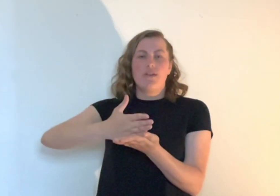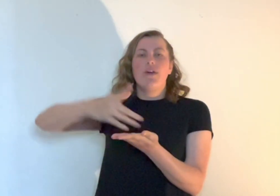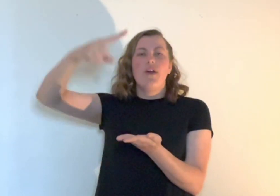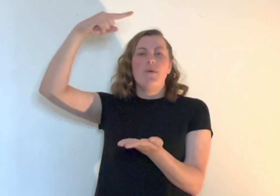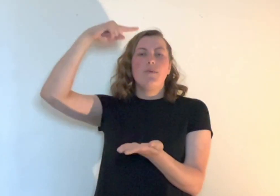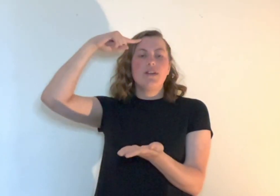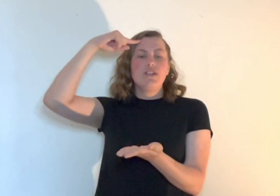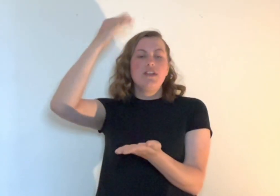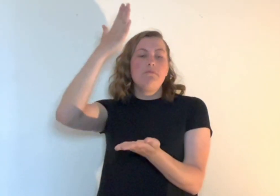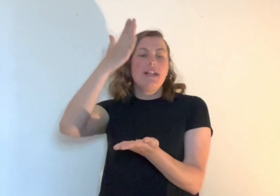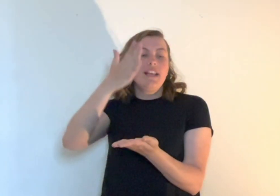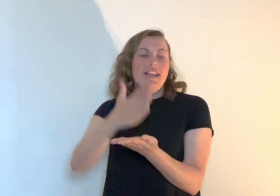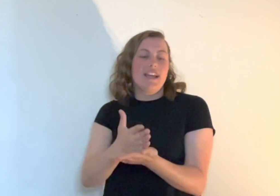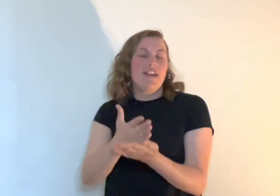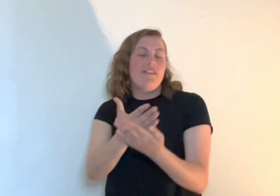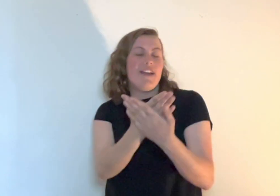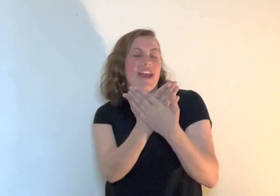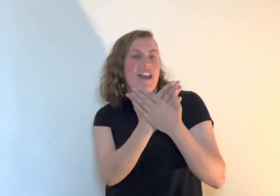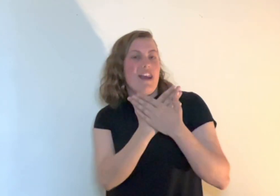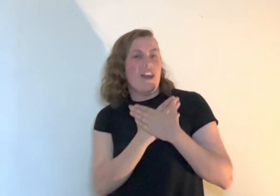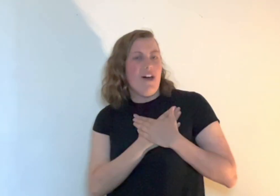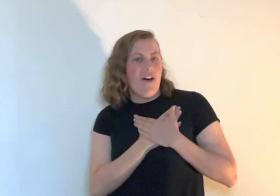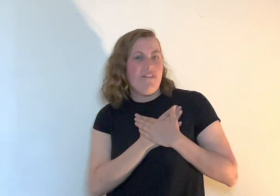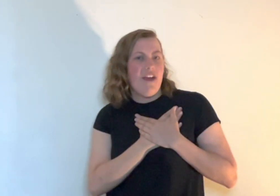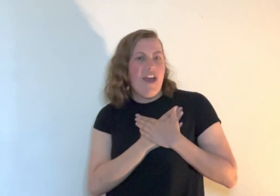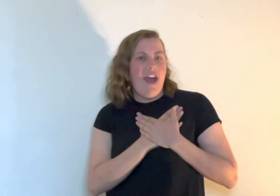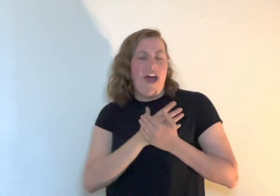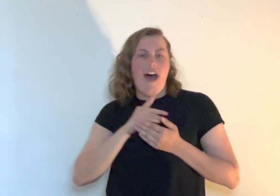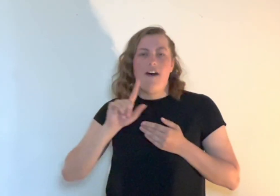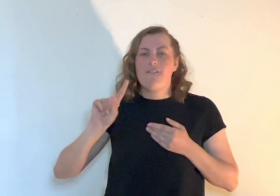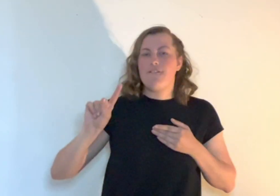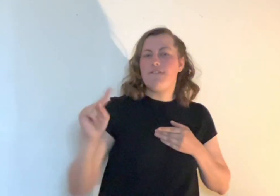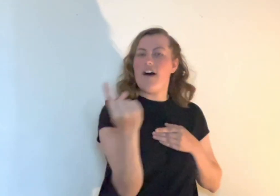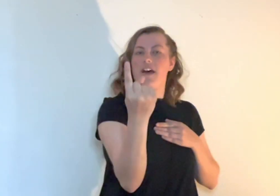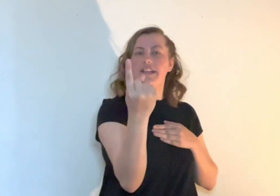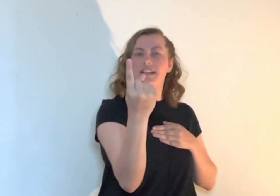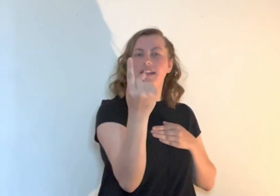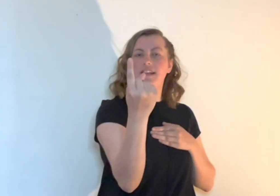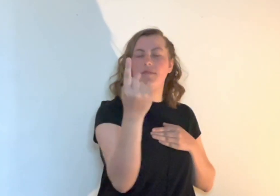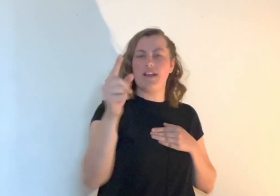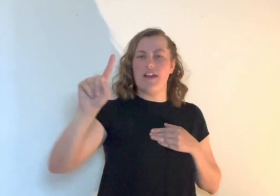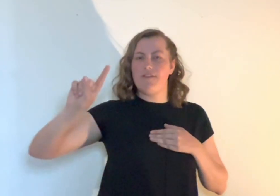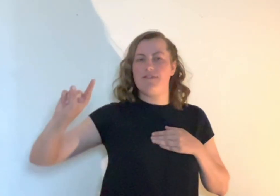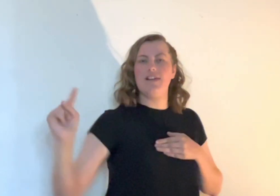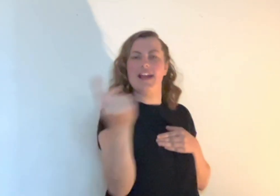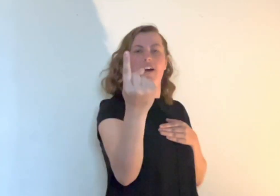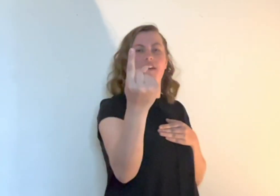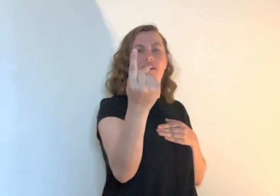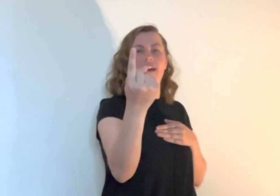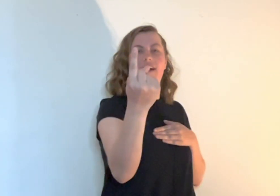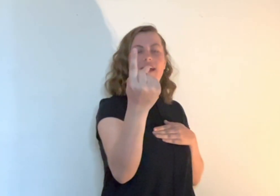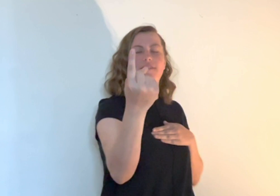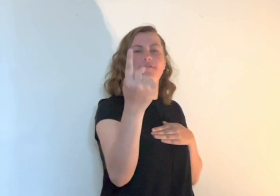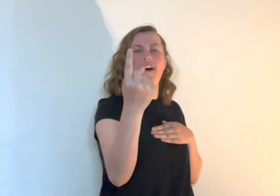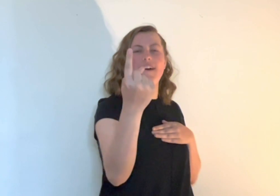Would you believe in love at first? First We're going to flick our finger around like this First